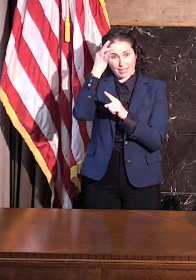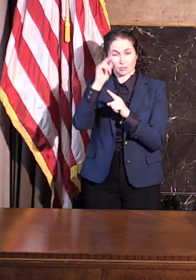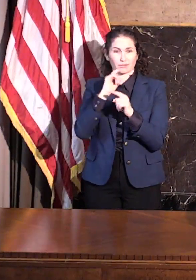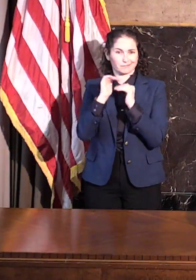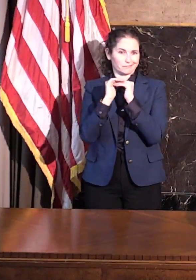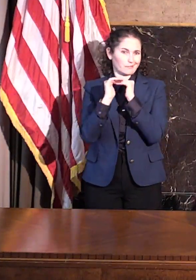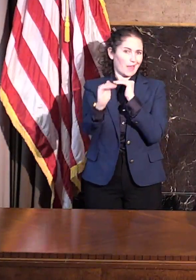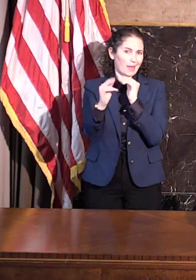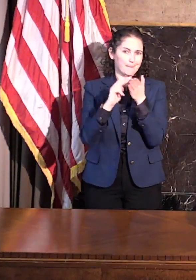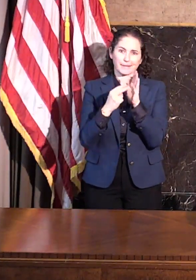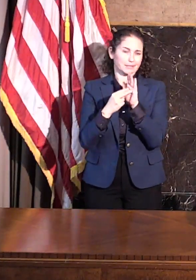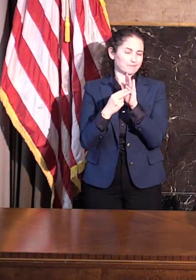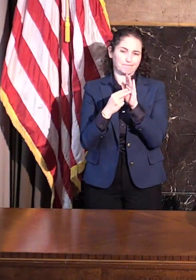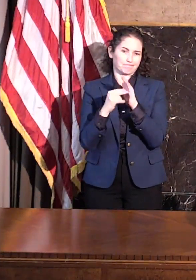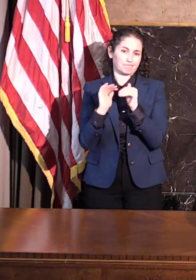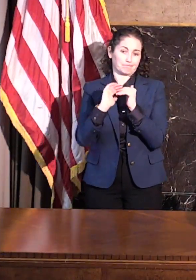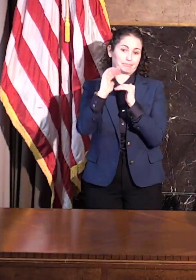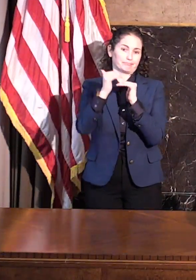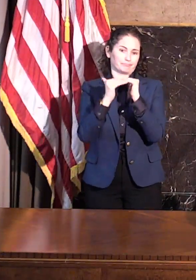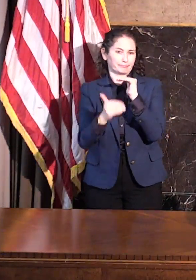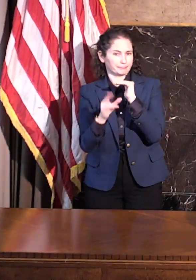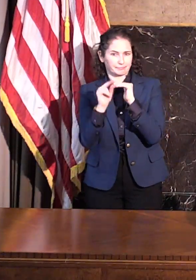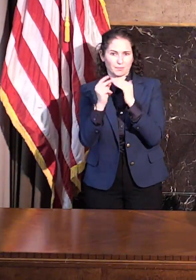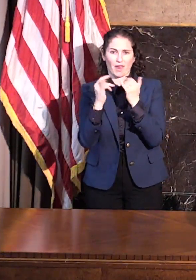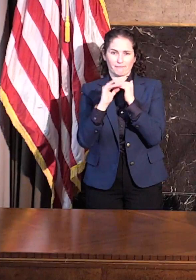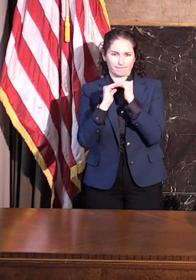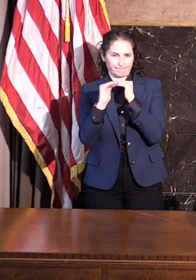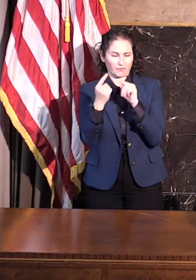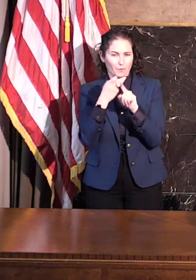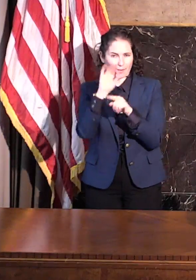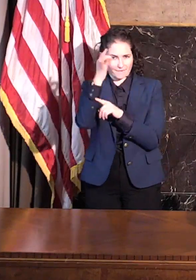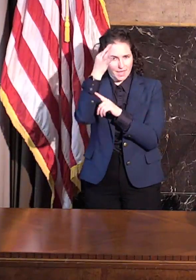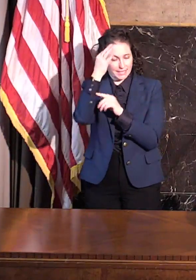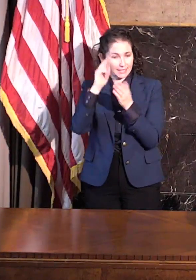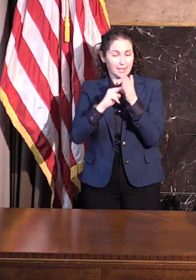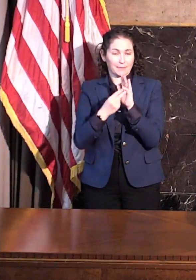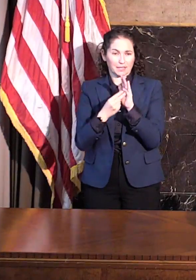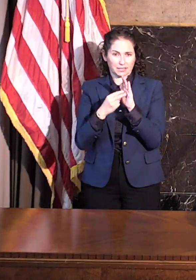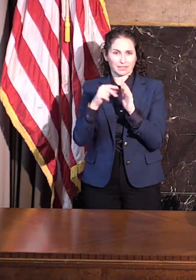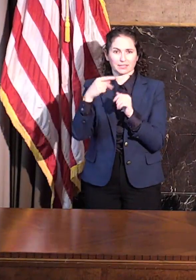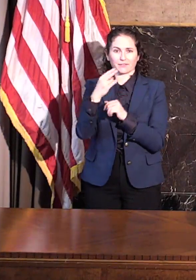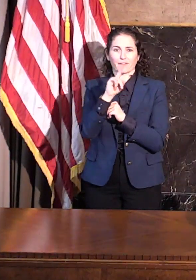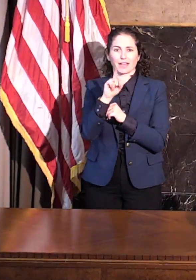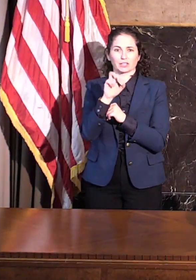we're excited about that. Looking forward, next week will be week 15